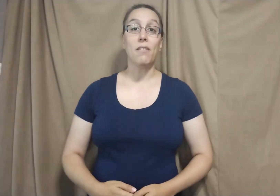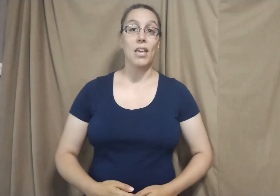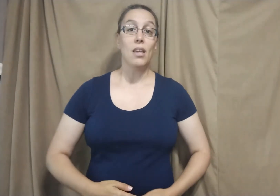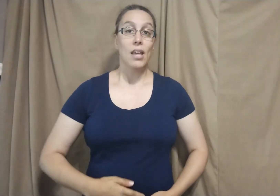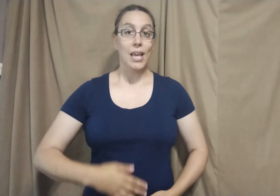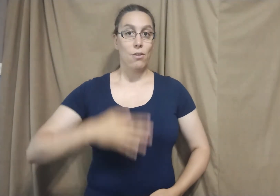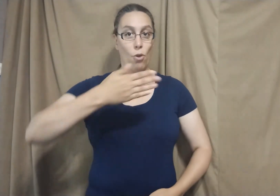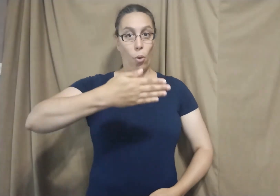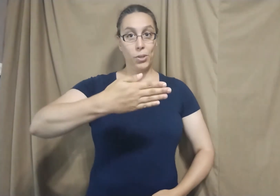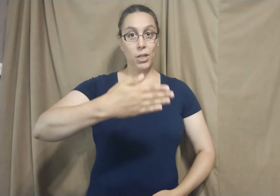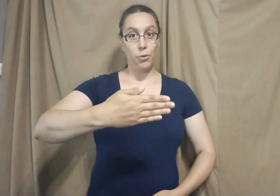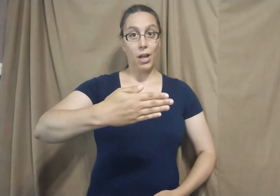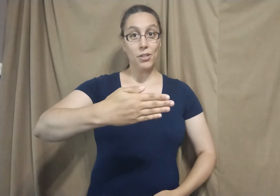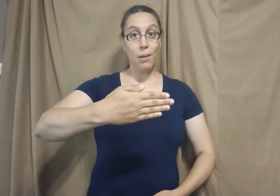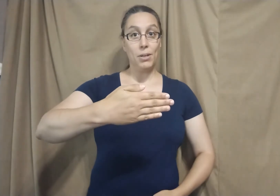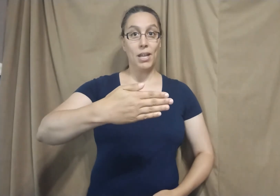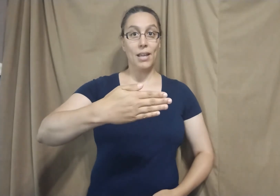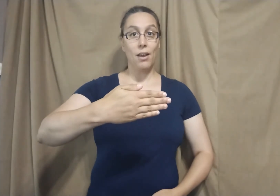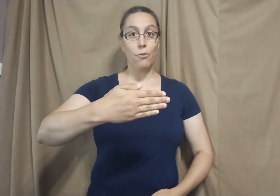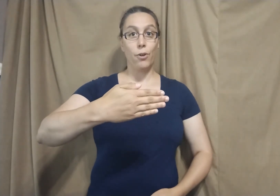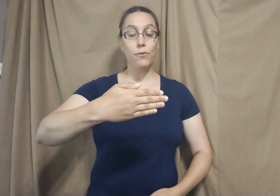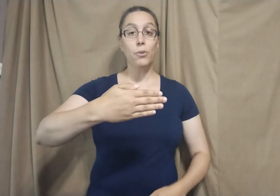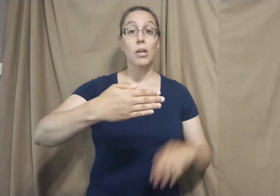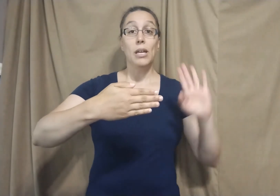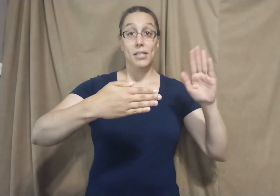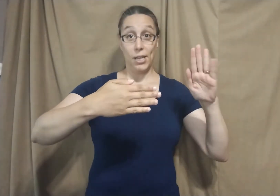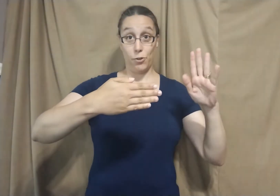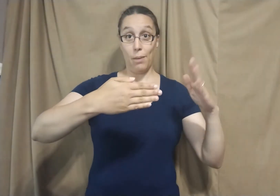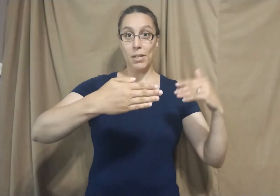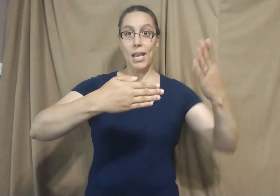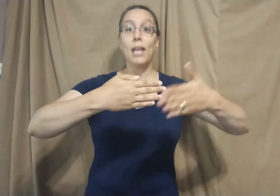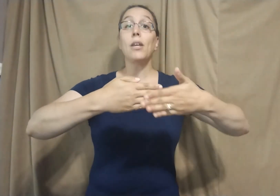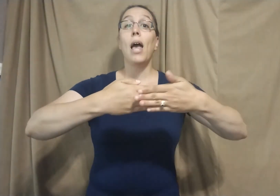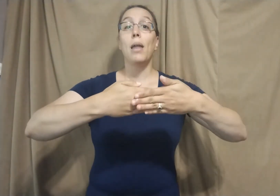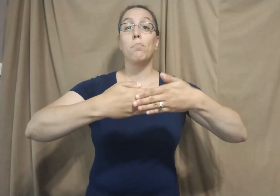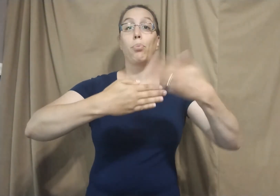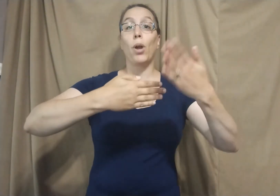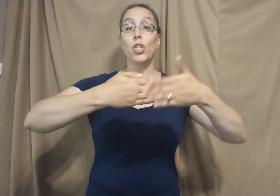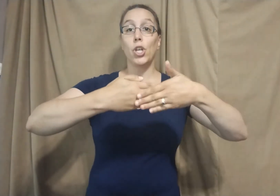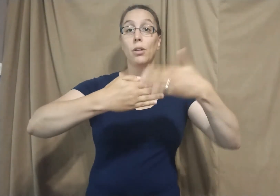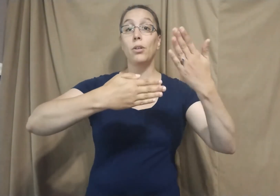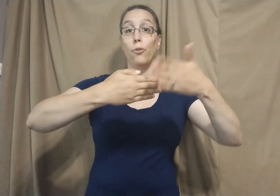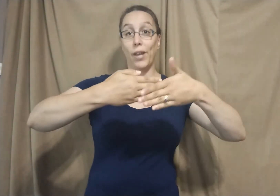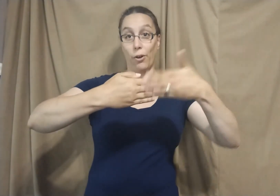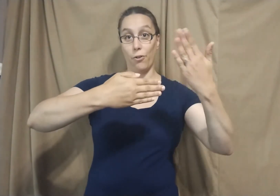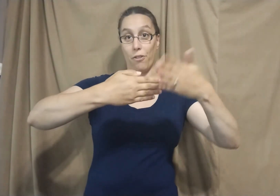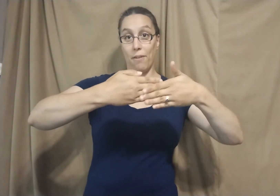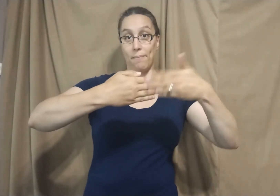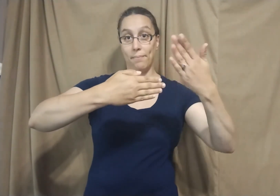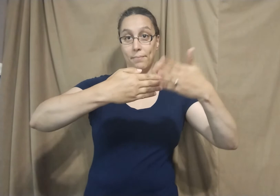easy is holding your non-dominant hand out in front of you, take your dominant hand and brush your fingers.